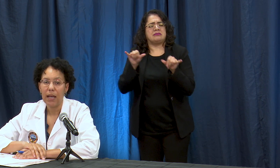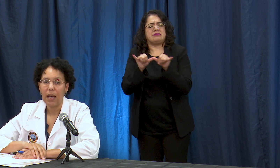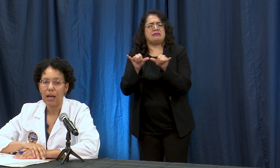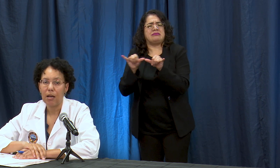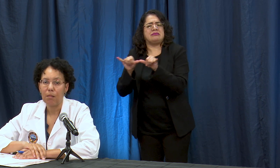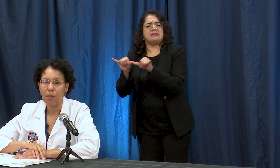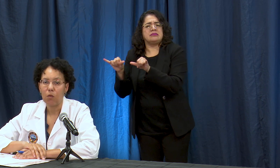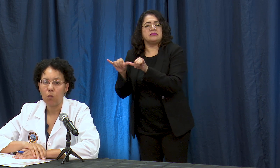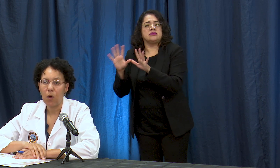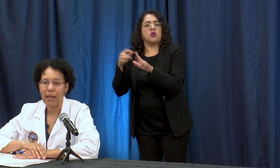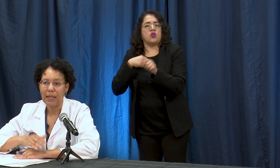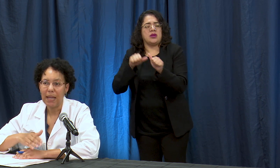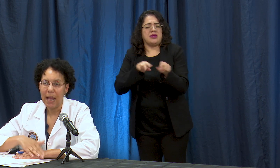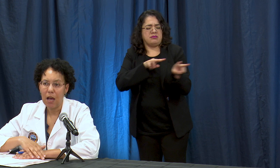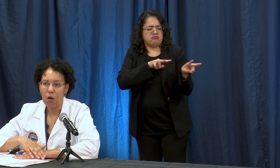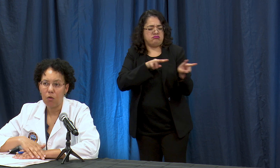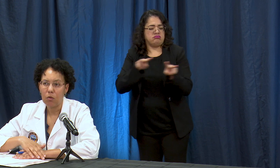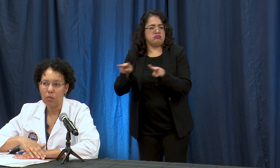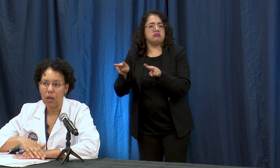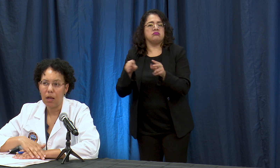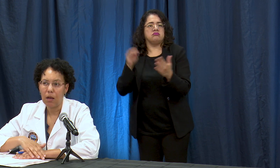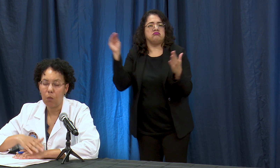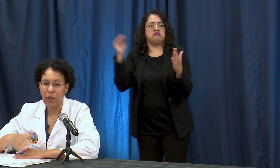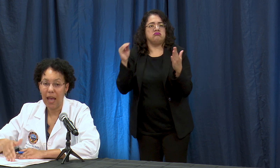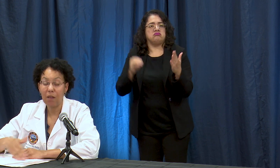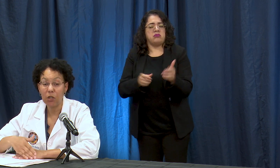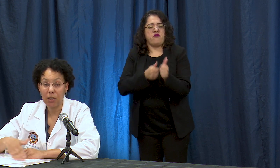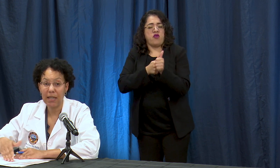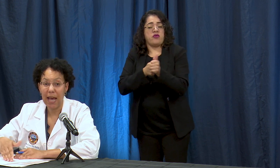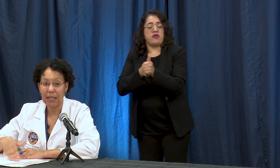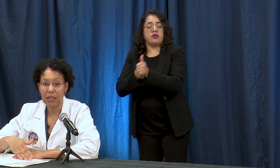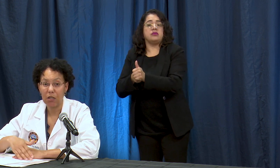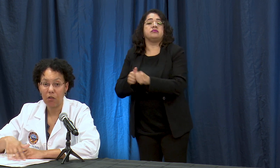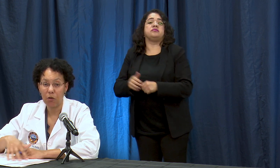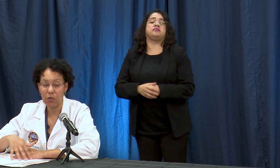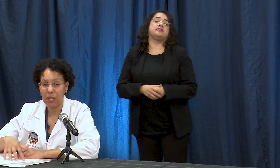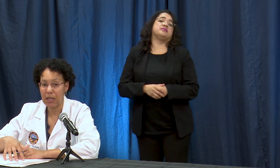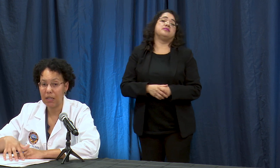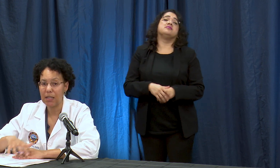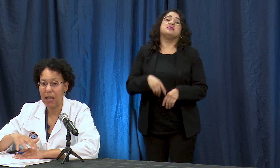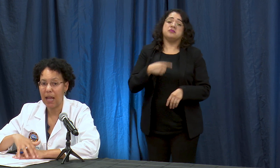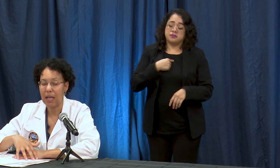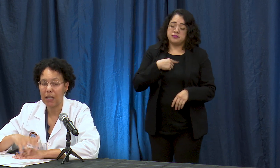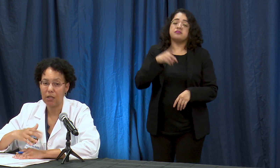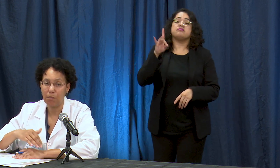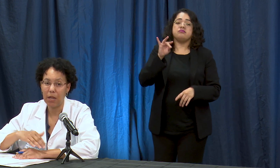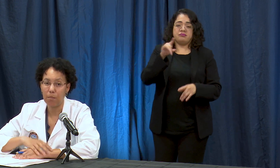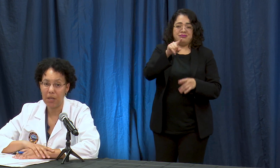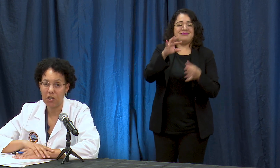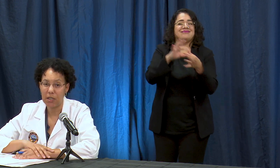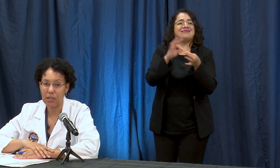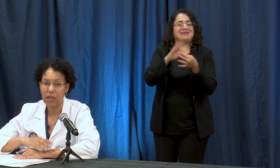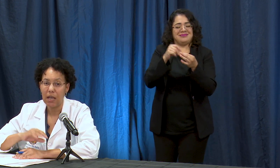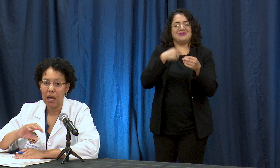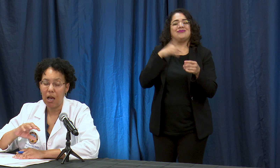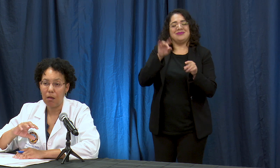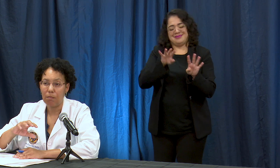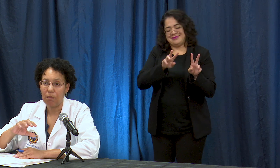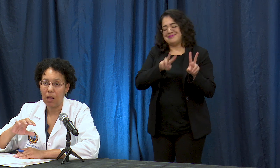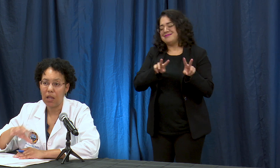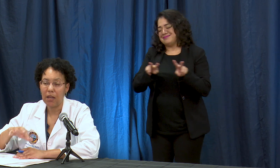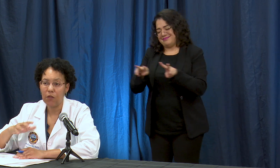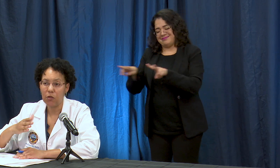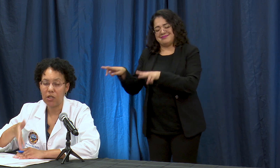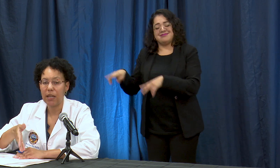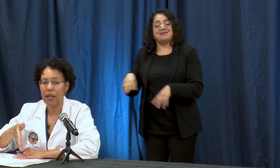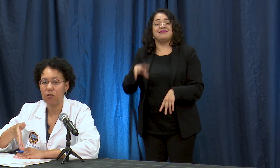follow. Right now, we have looked at those things, and like the mayor mentioned,